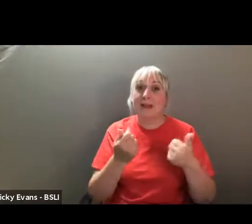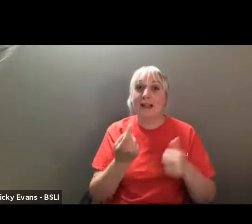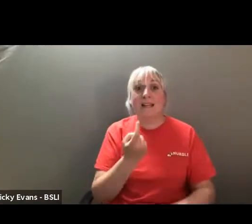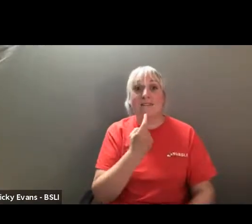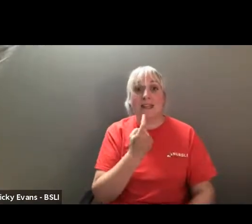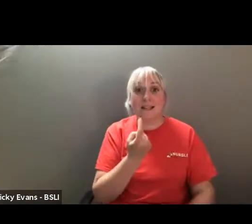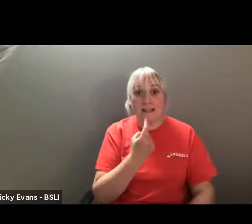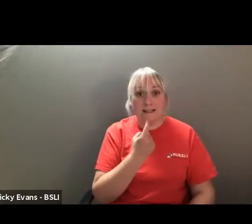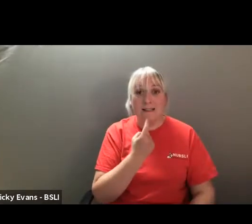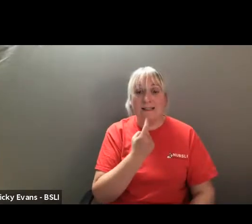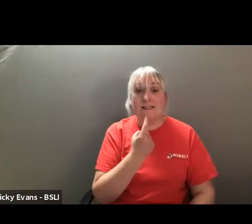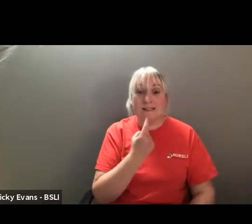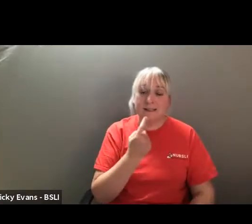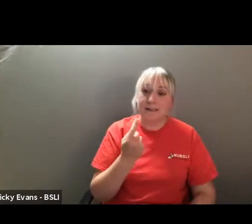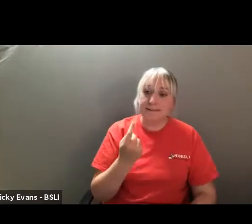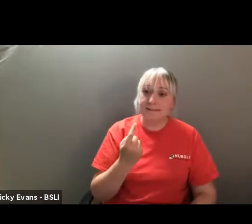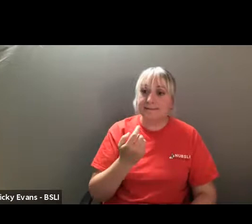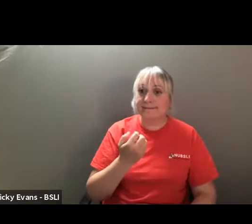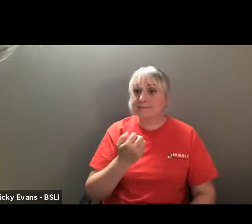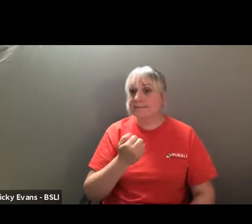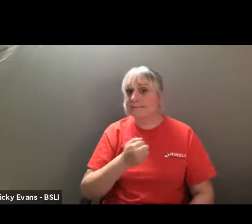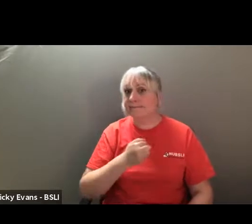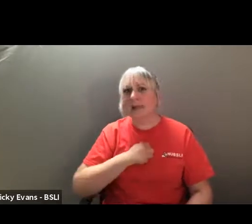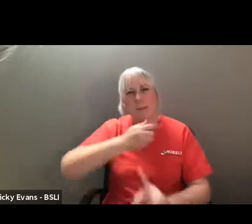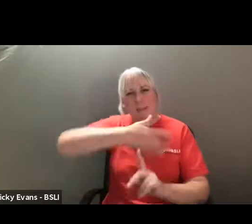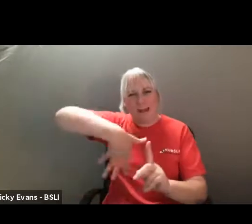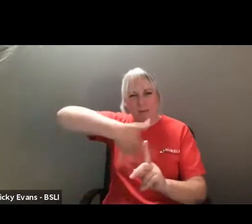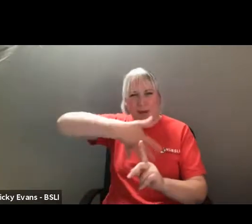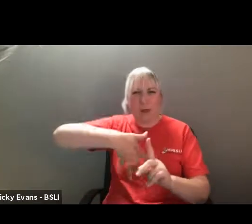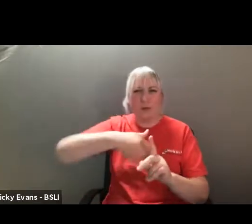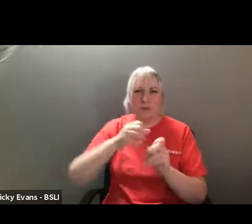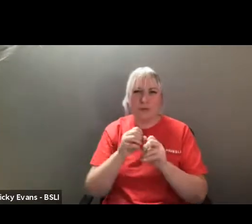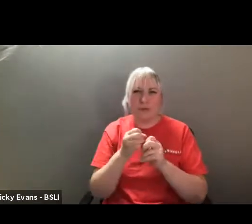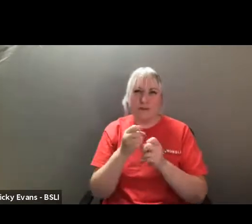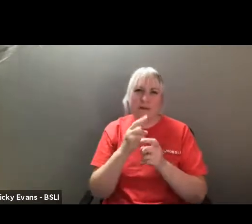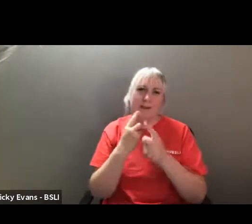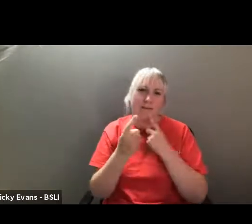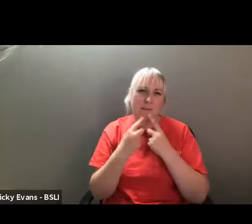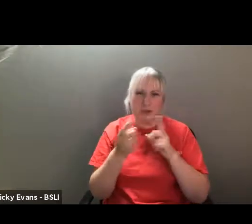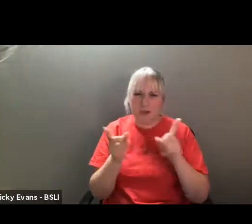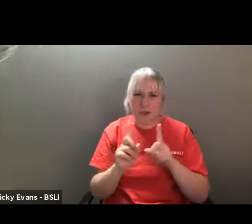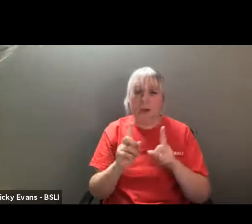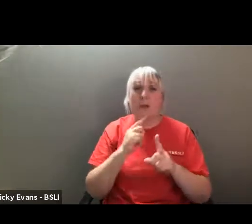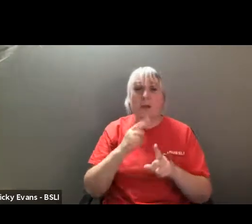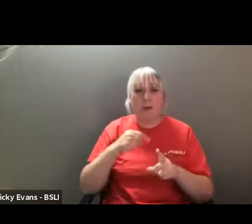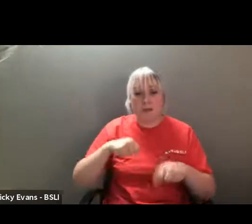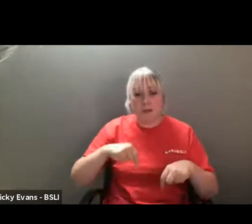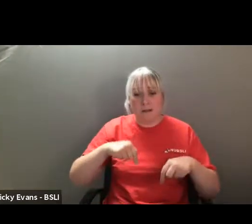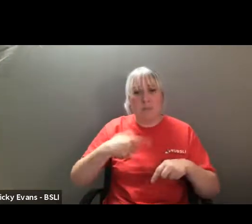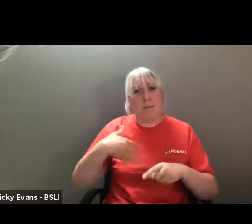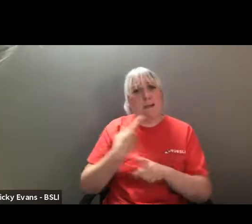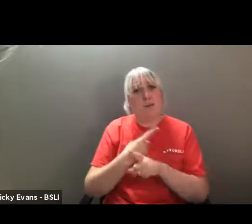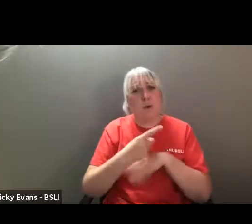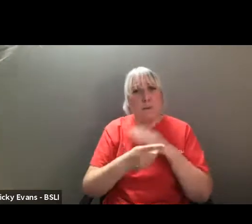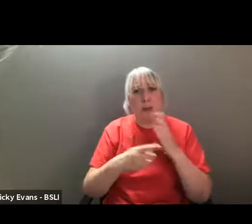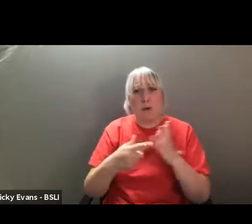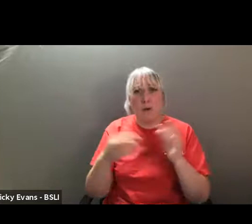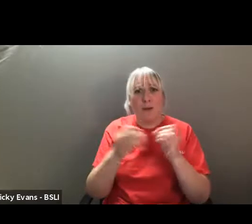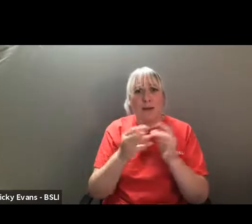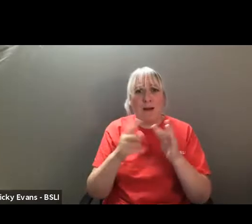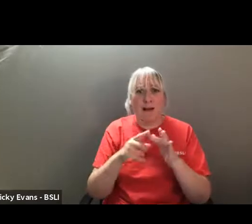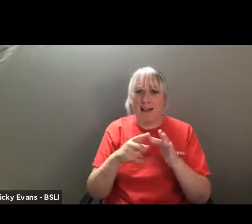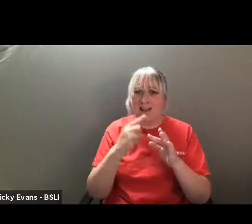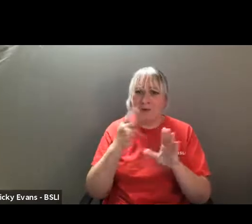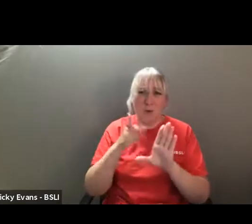background in the Finnish situation is that they've been talking about basic income for decades, and the